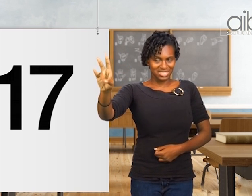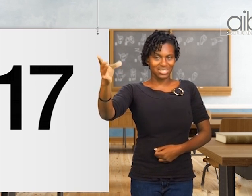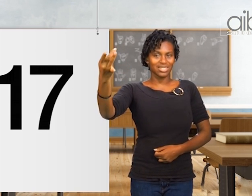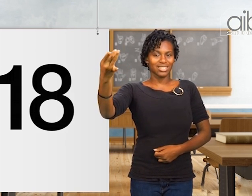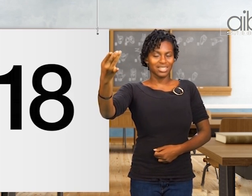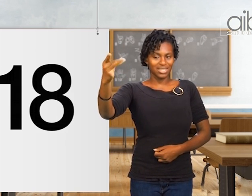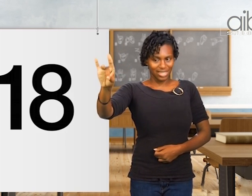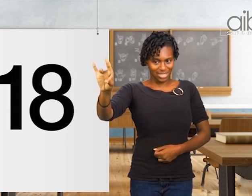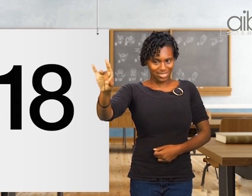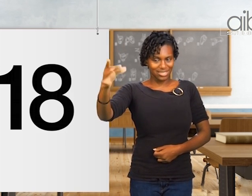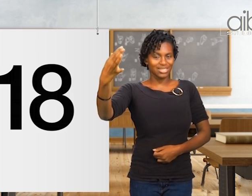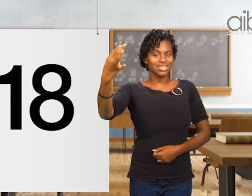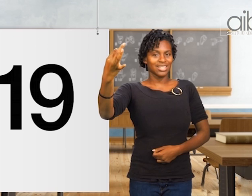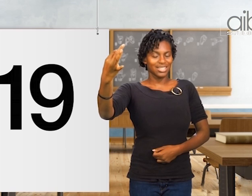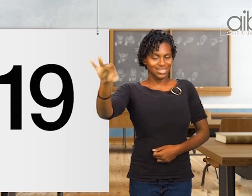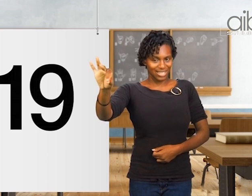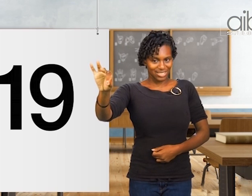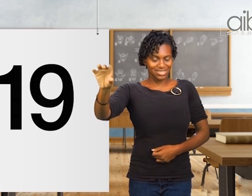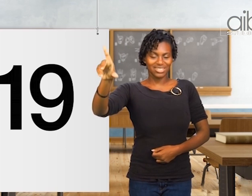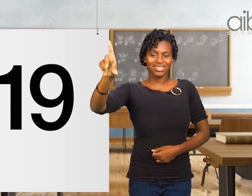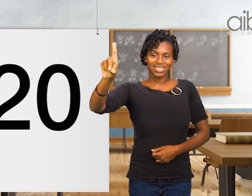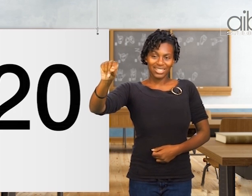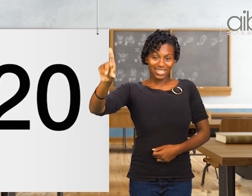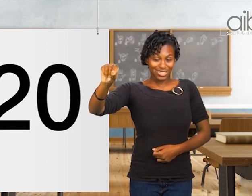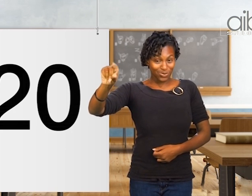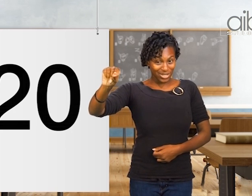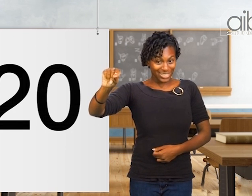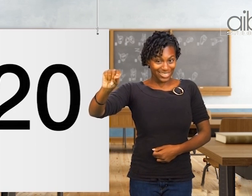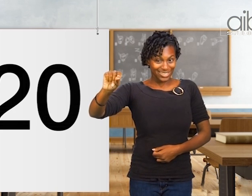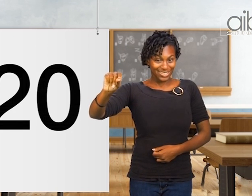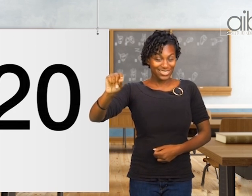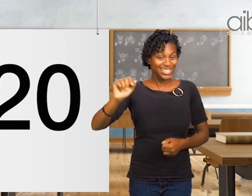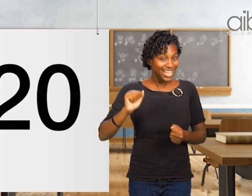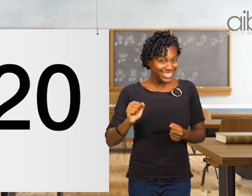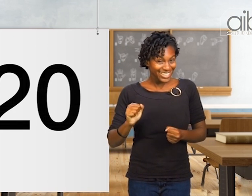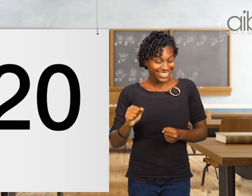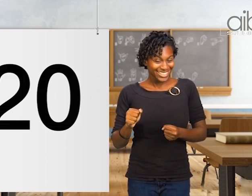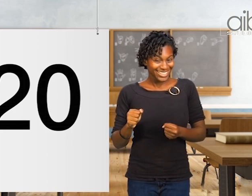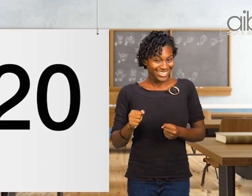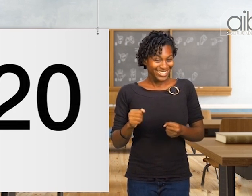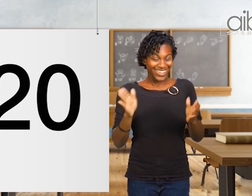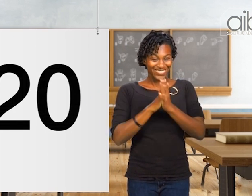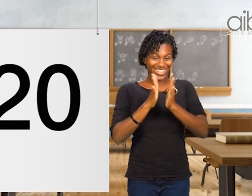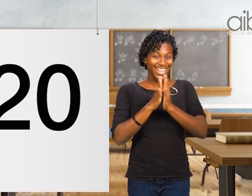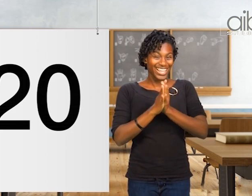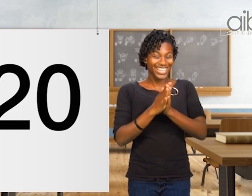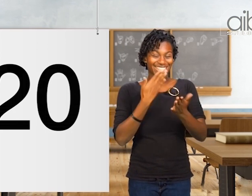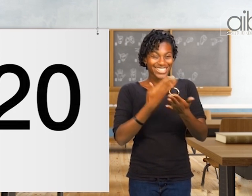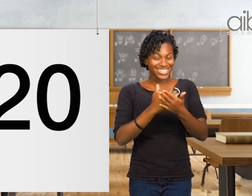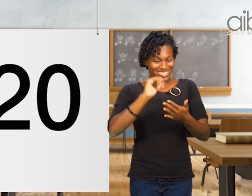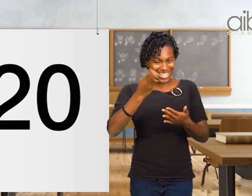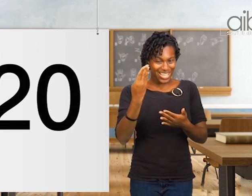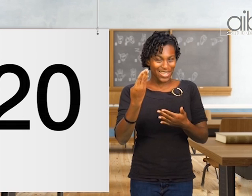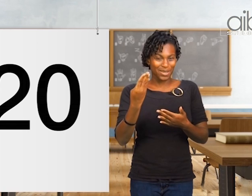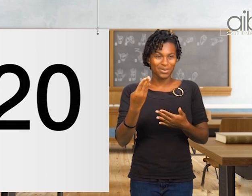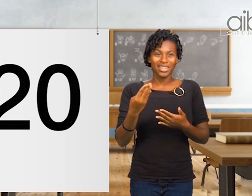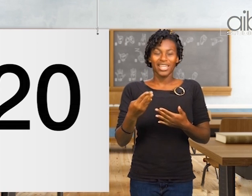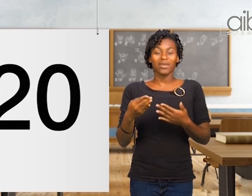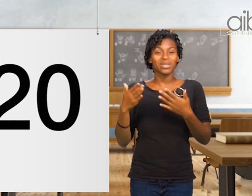17, 18, 19, and 20. You got it? All right, good job. And with